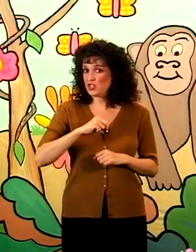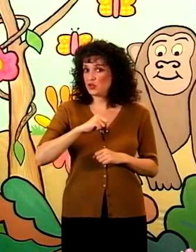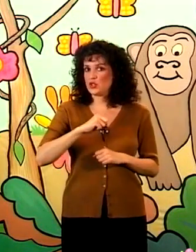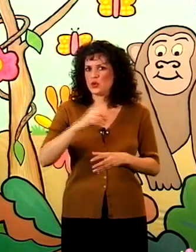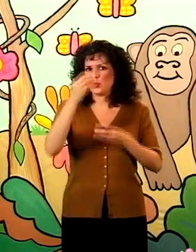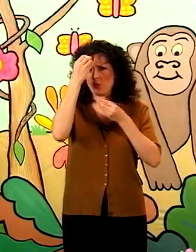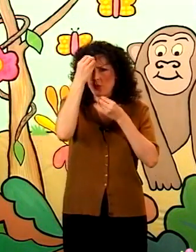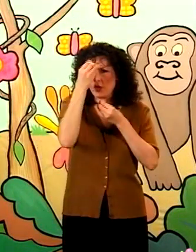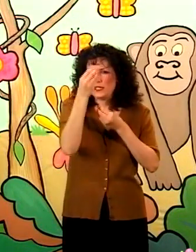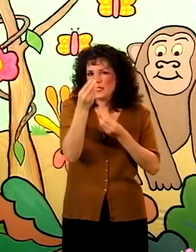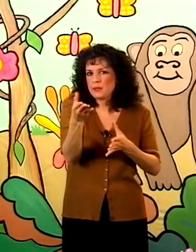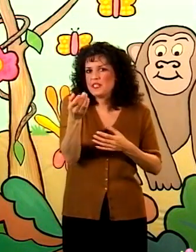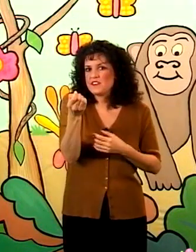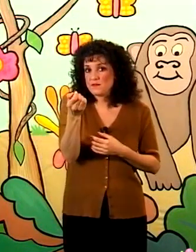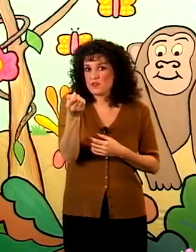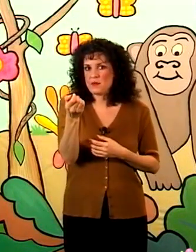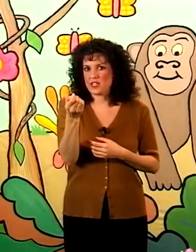or two or a little bit of information.